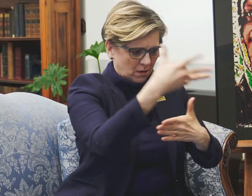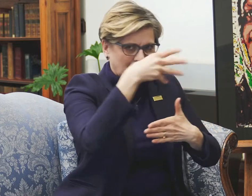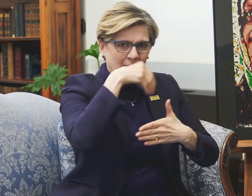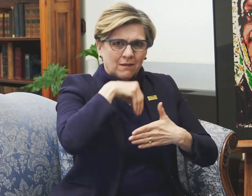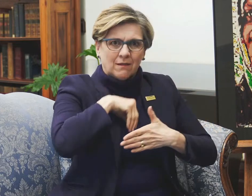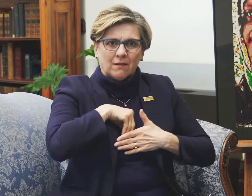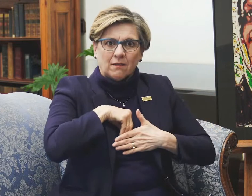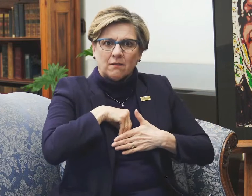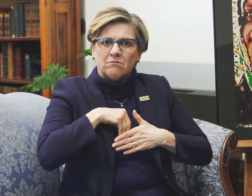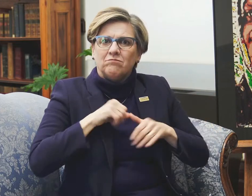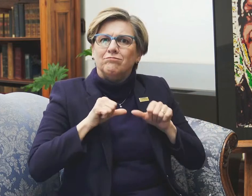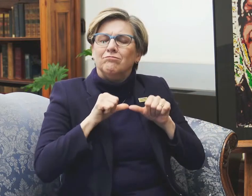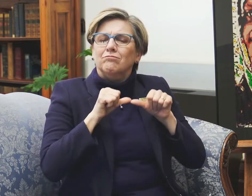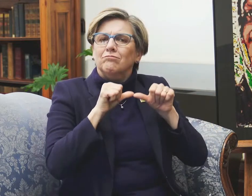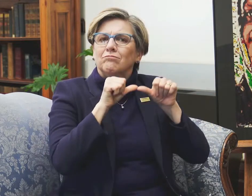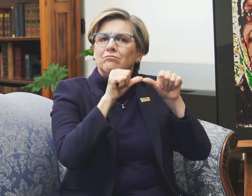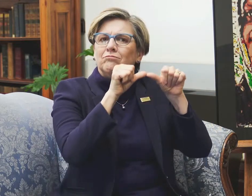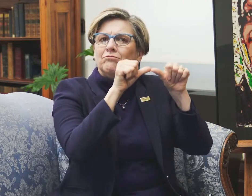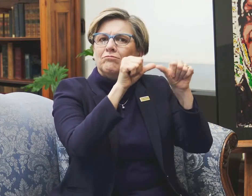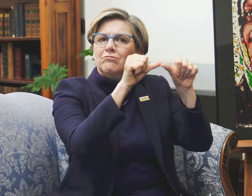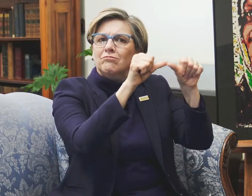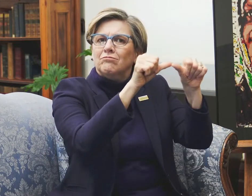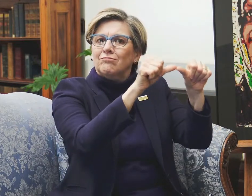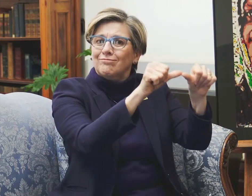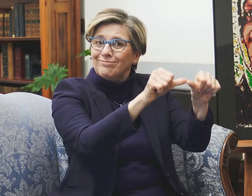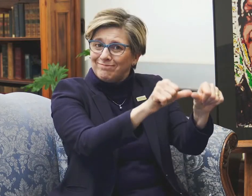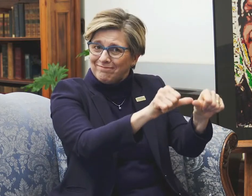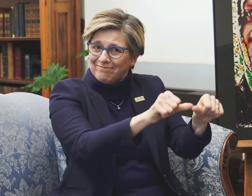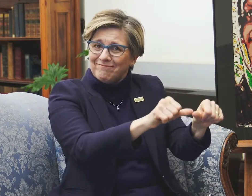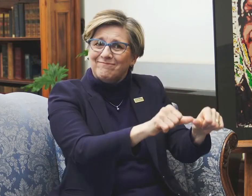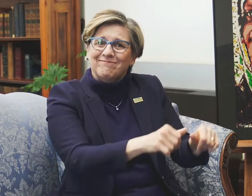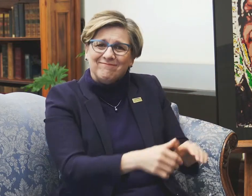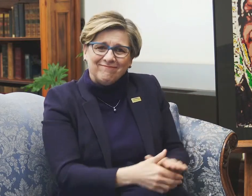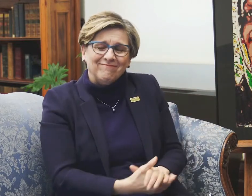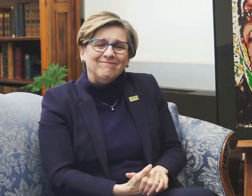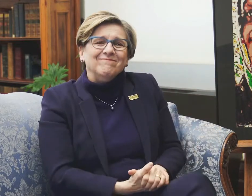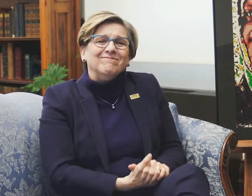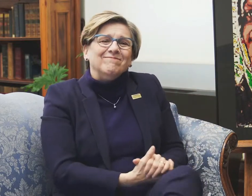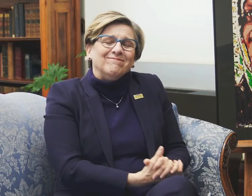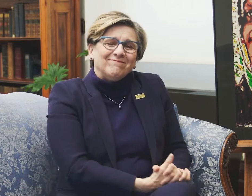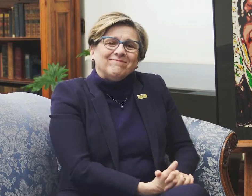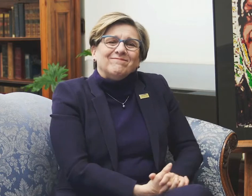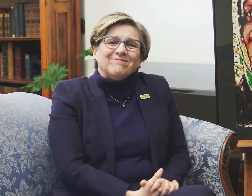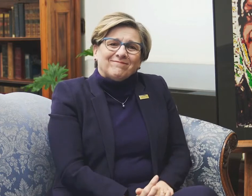on, that moment of learning mastery becomes an enduring part of the fabric of who we are.